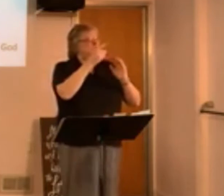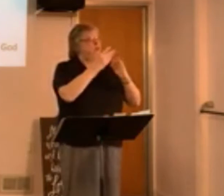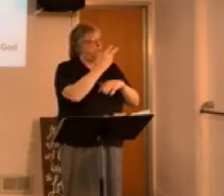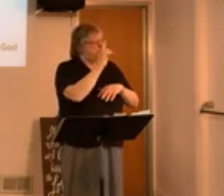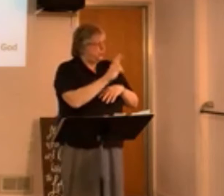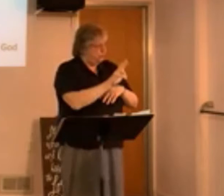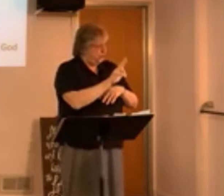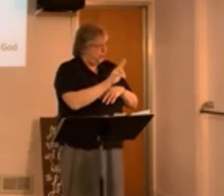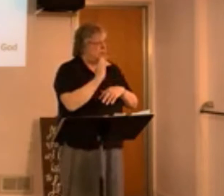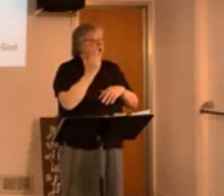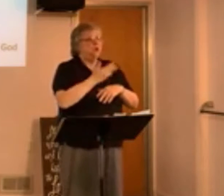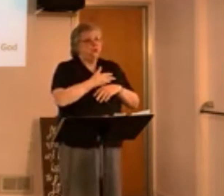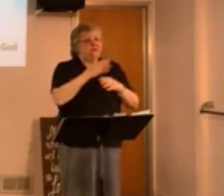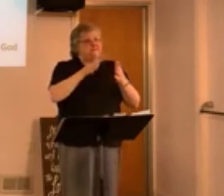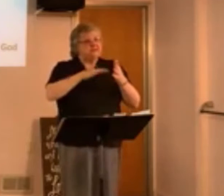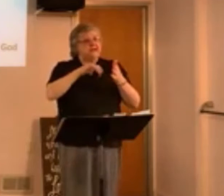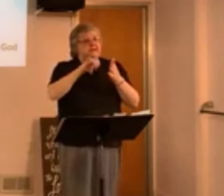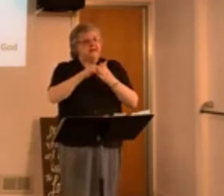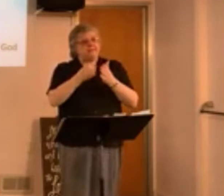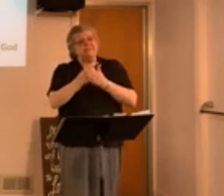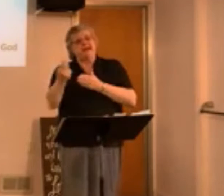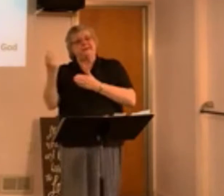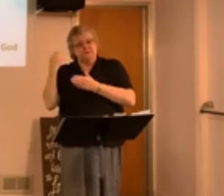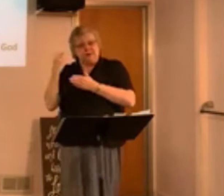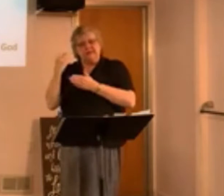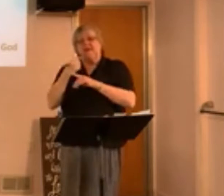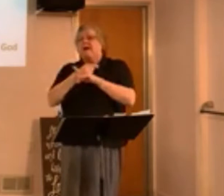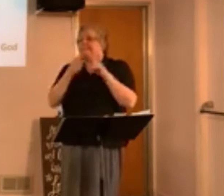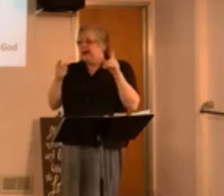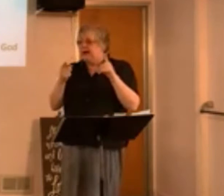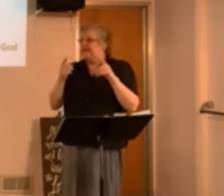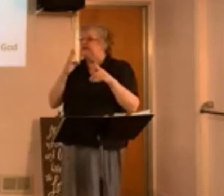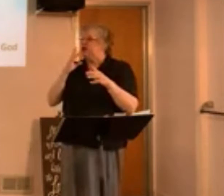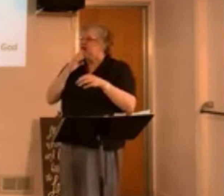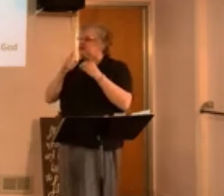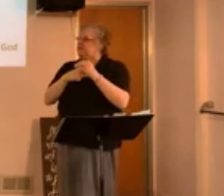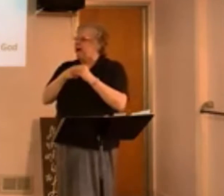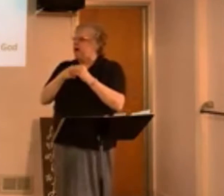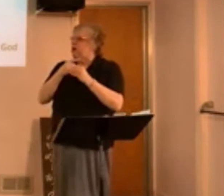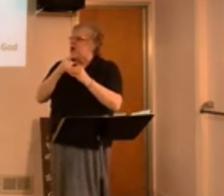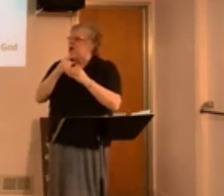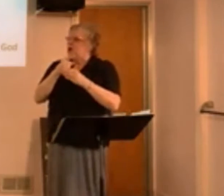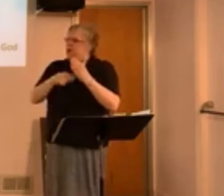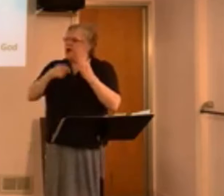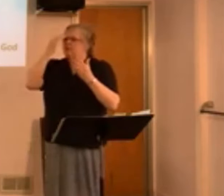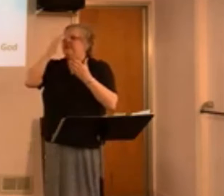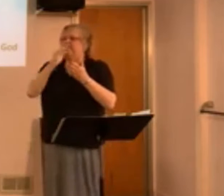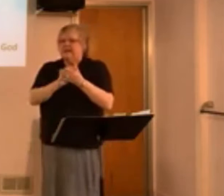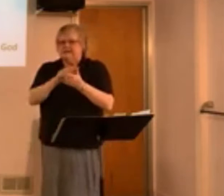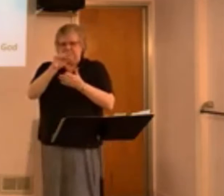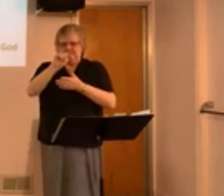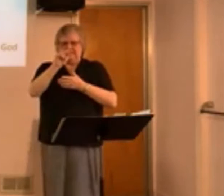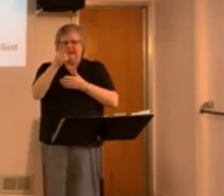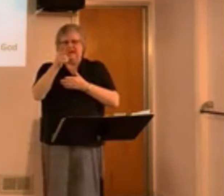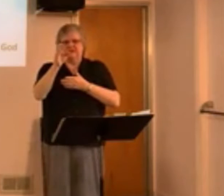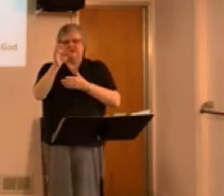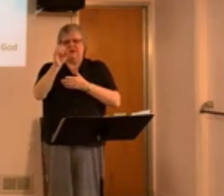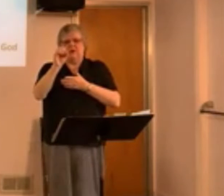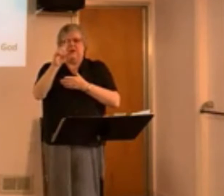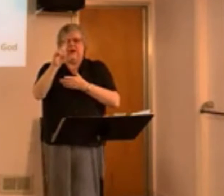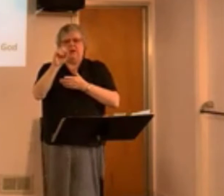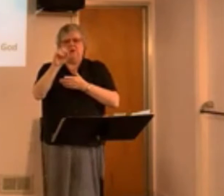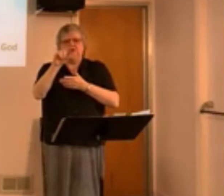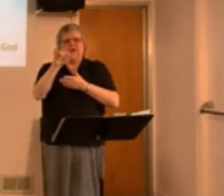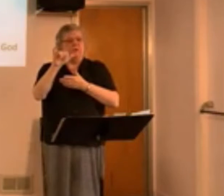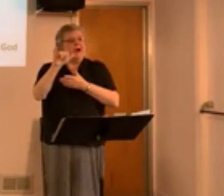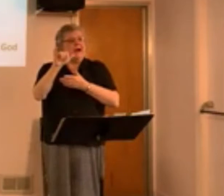Chapters 1 through 3, which we've already covered, basically deal with theology. Don't be afraid of that word. Theology